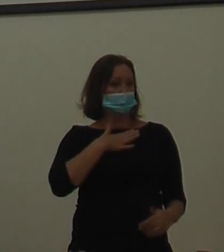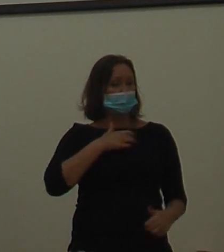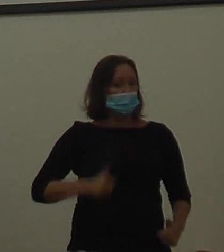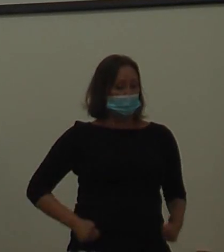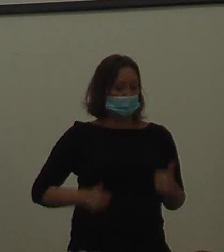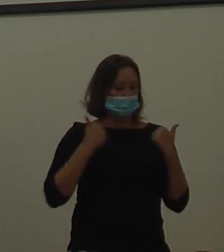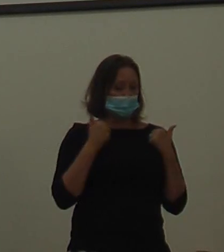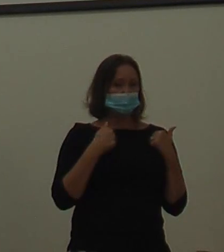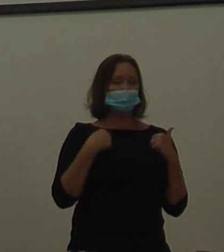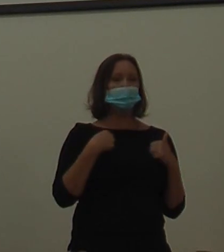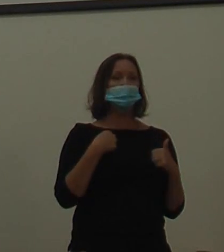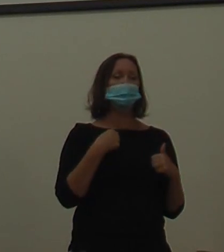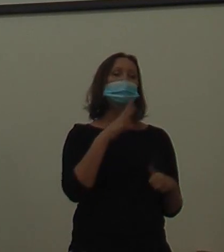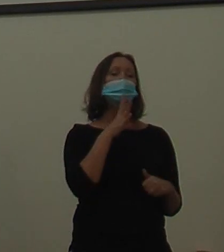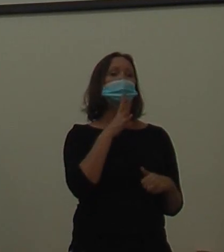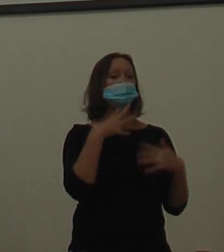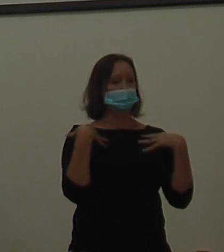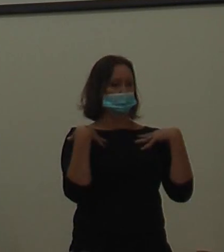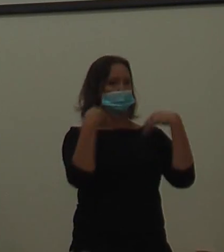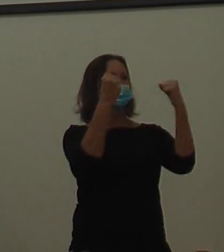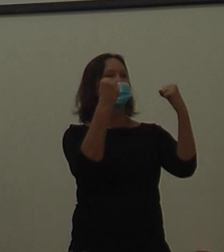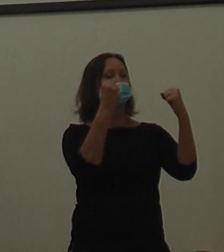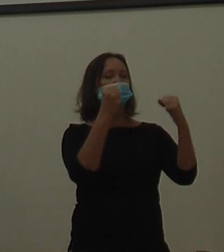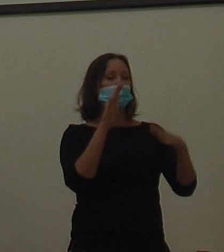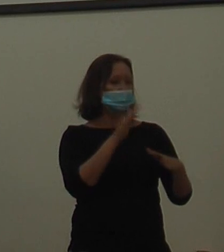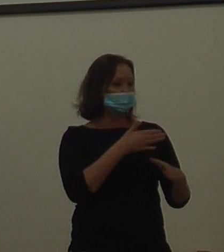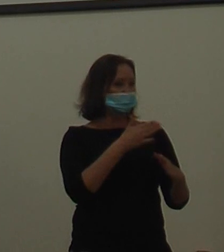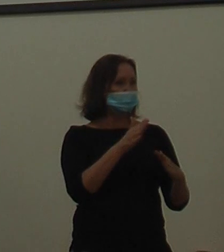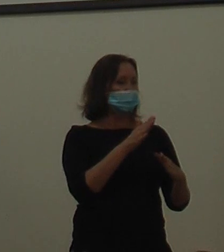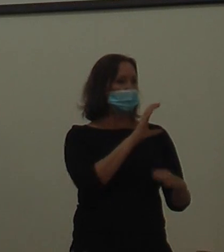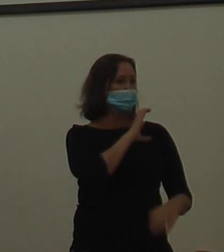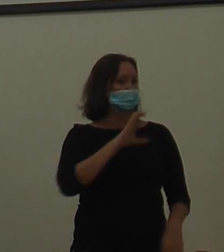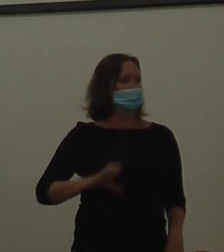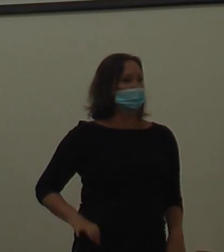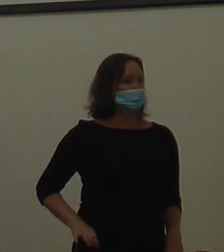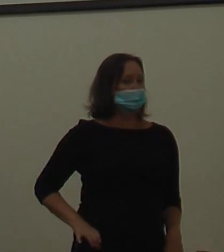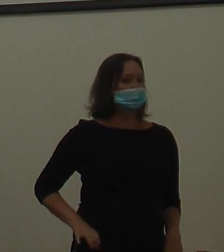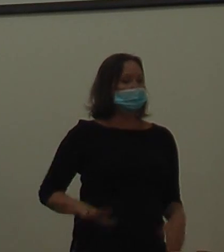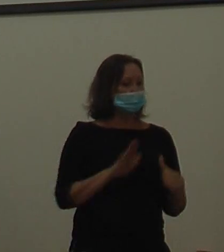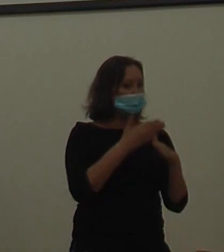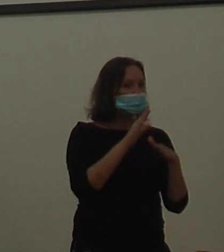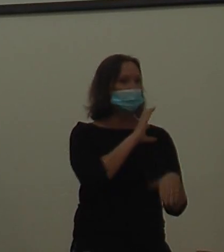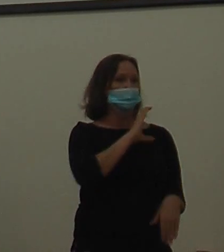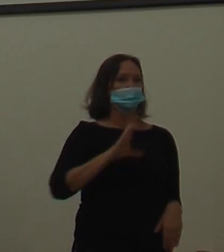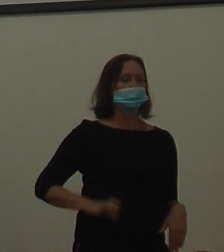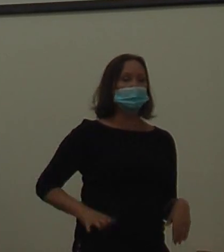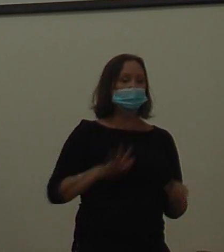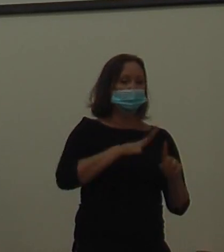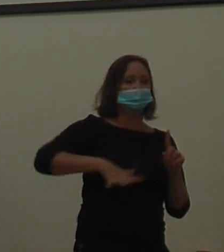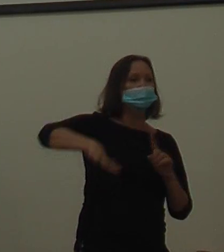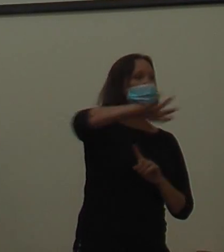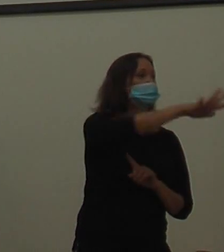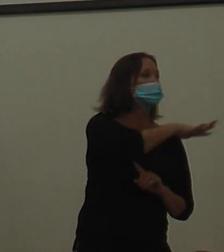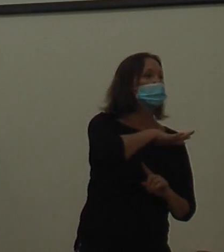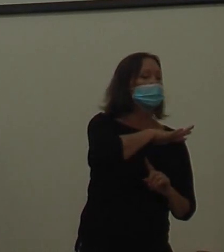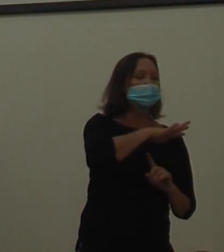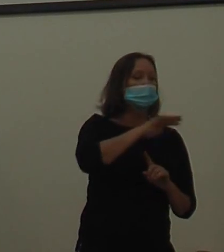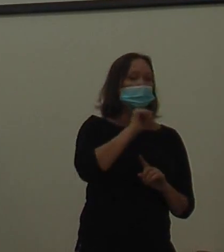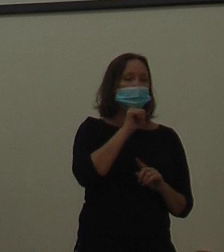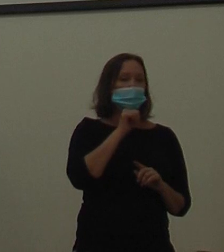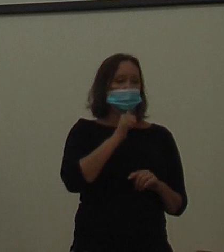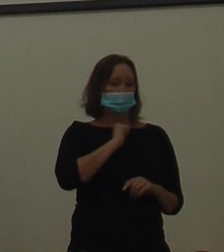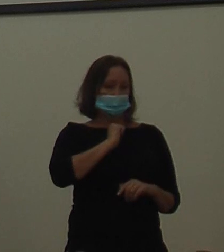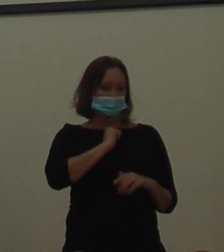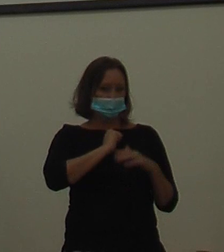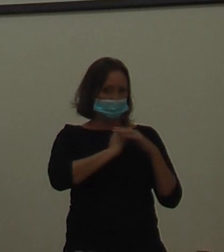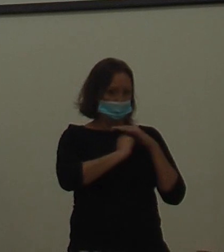and share Christ with those round about me. May I rise up and be the person God wants me to be and not just hide